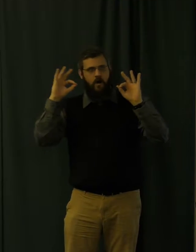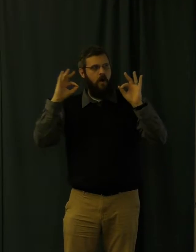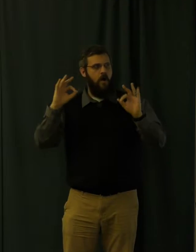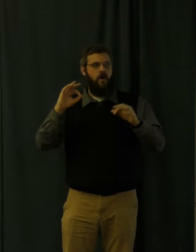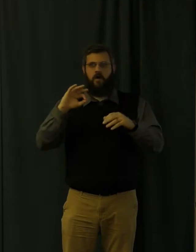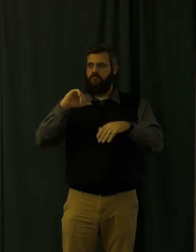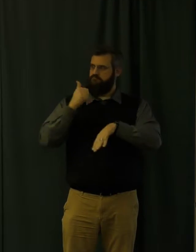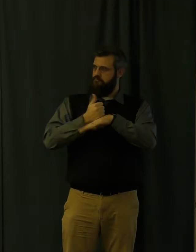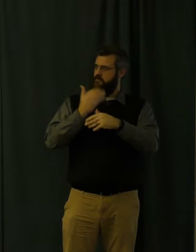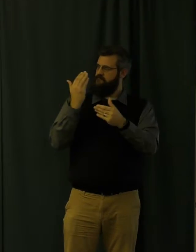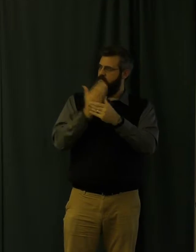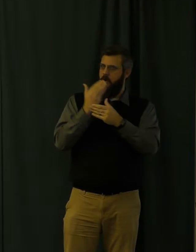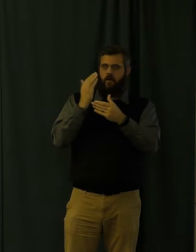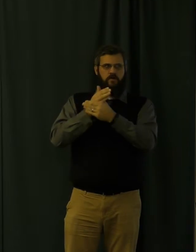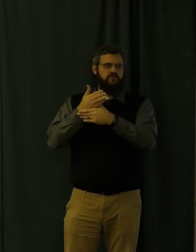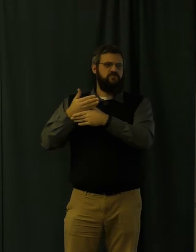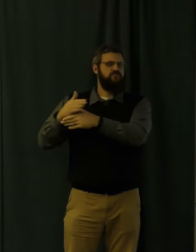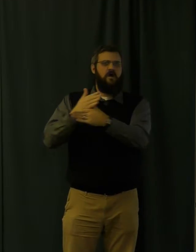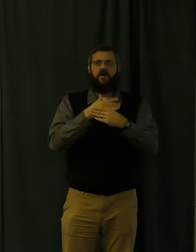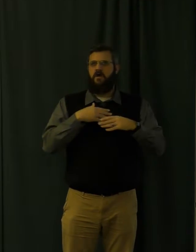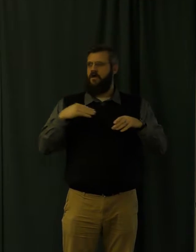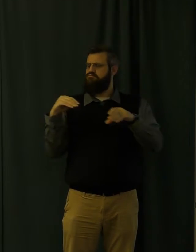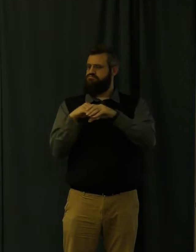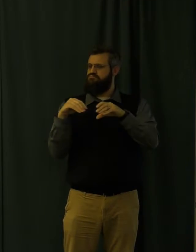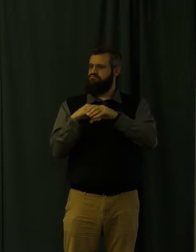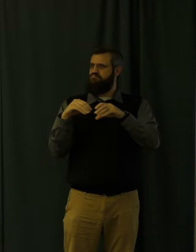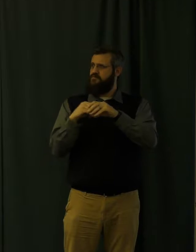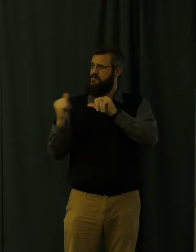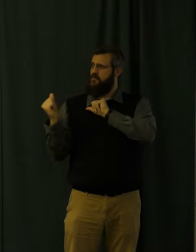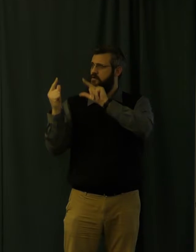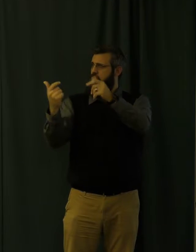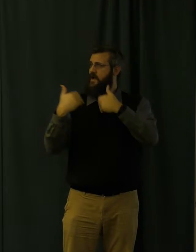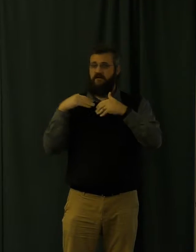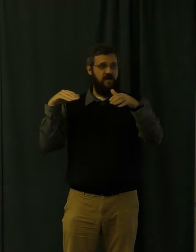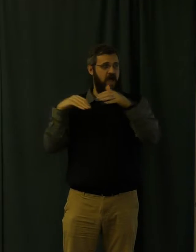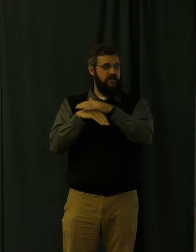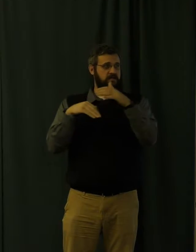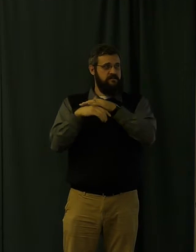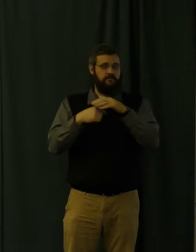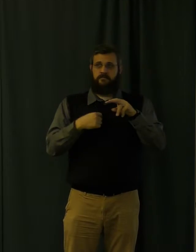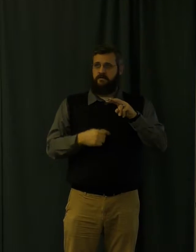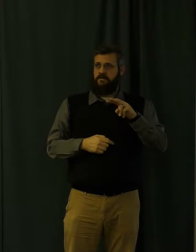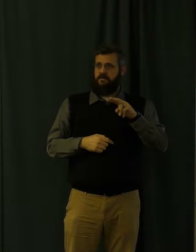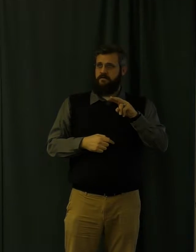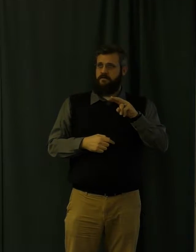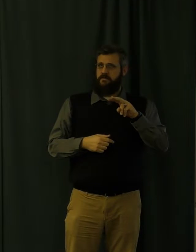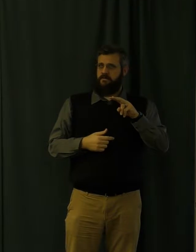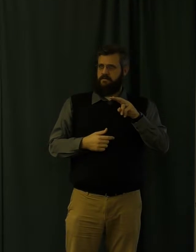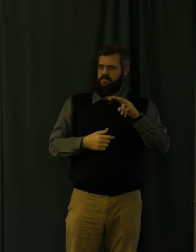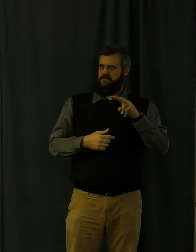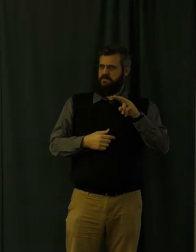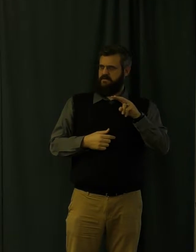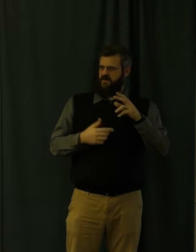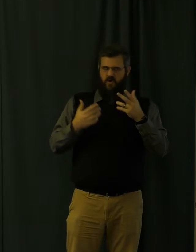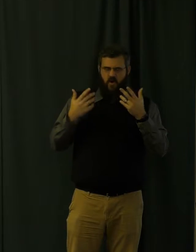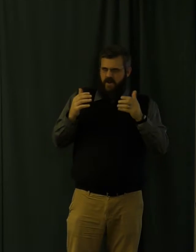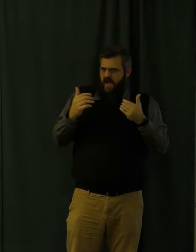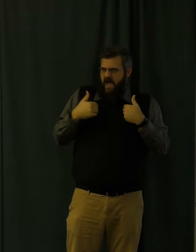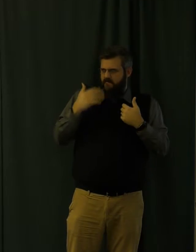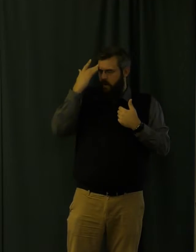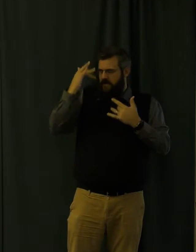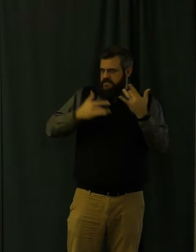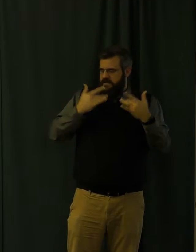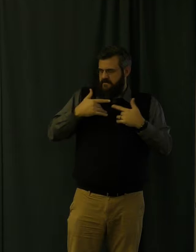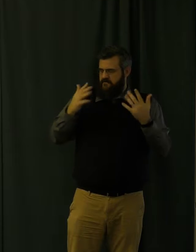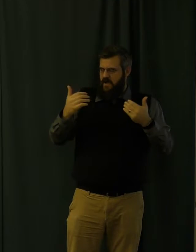can share it with people and you can put files in there and then everybody has access. And the whole time I'm like, that's a thing already. Why are you acting so